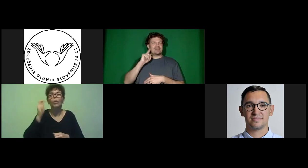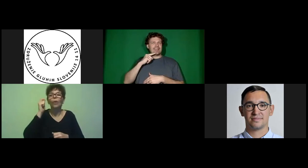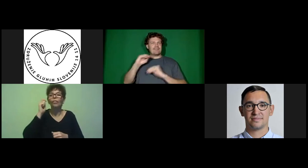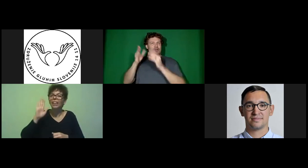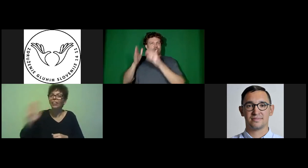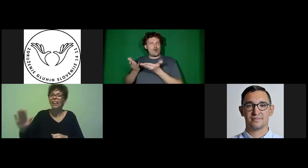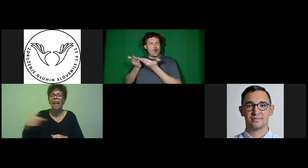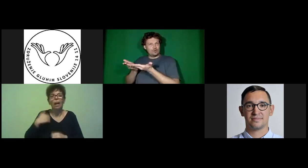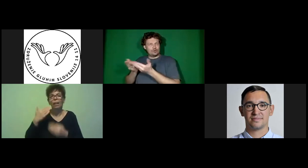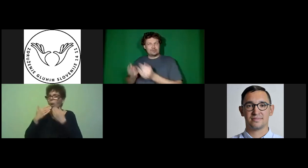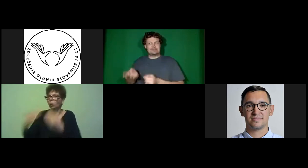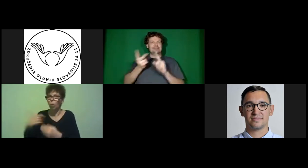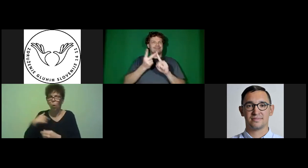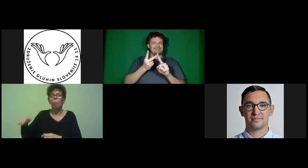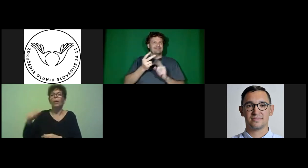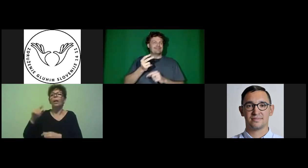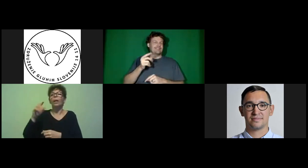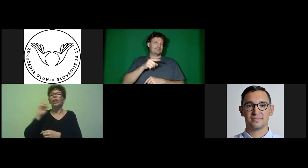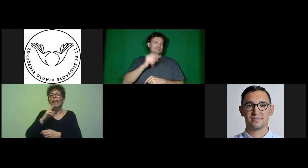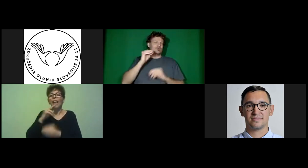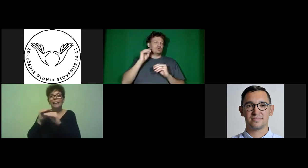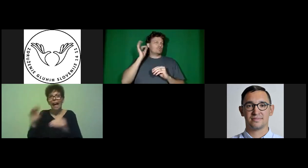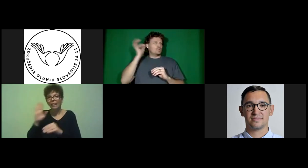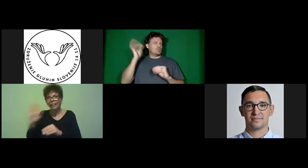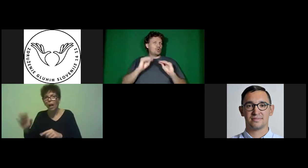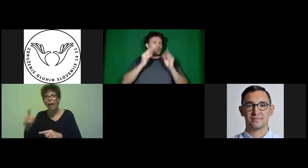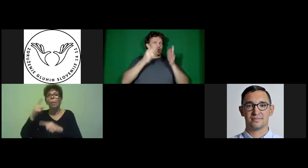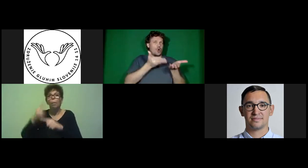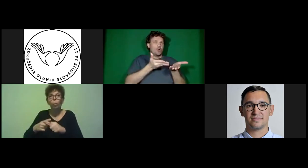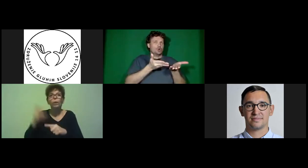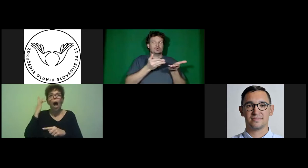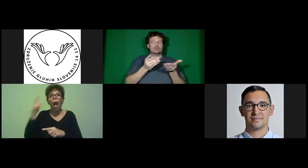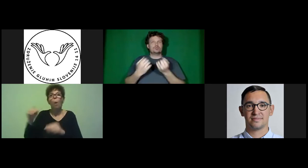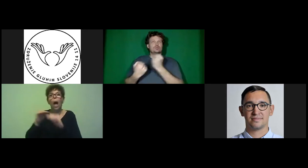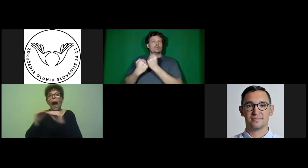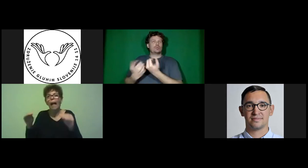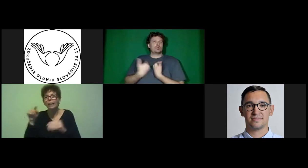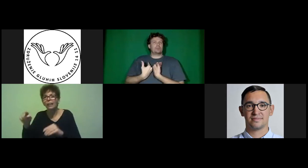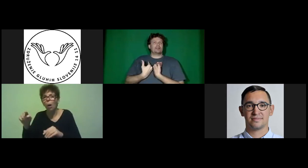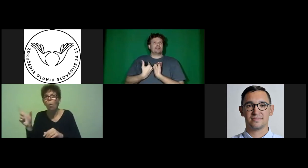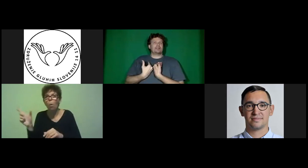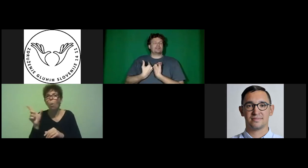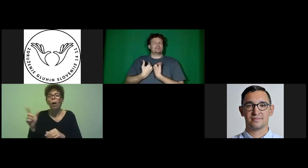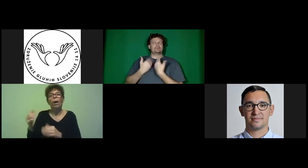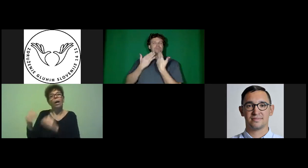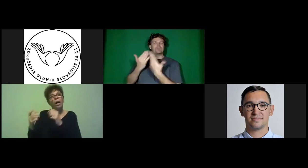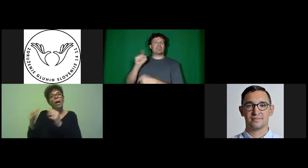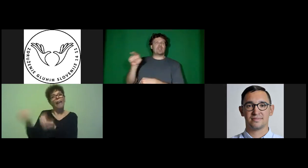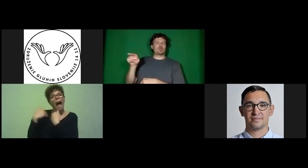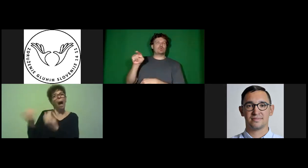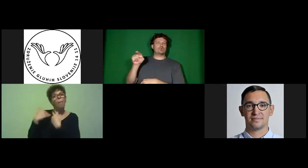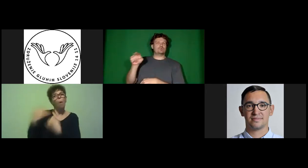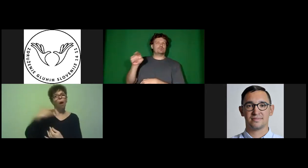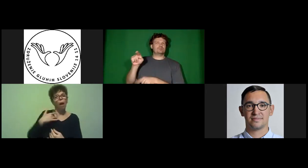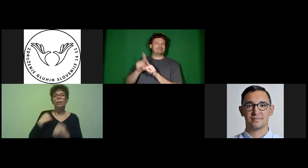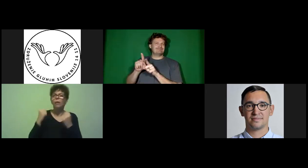that moment, I was so happy to my deaf coach who gave me the first opportunity, to my first hearing coach who also